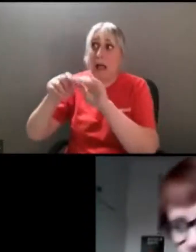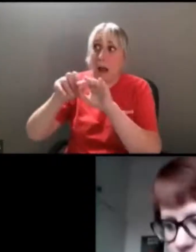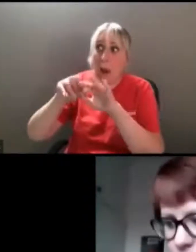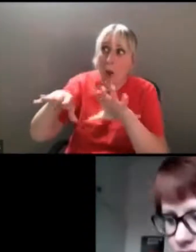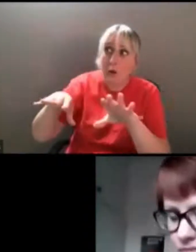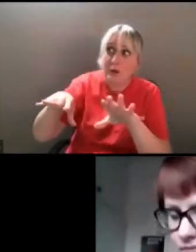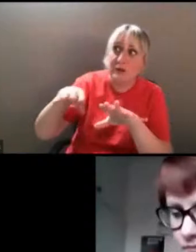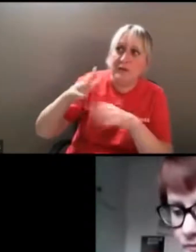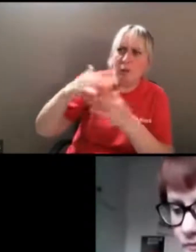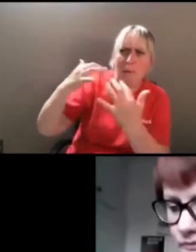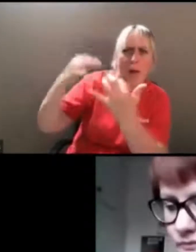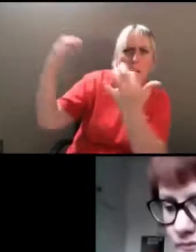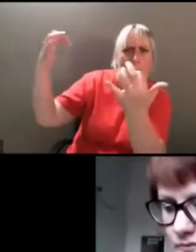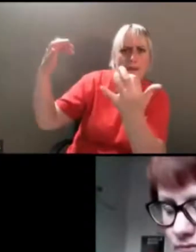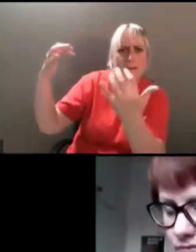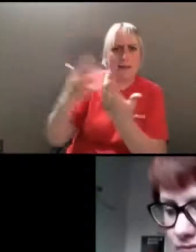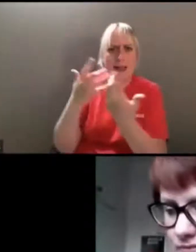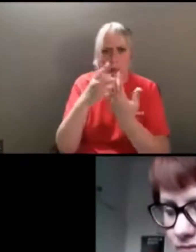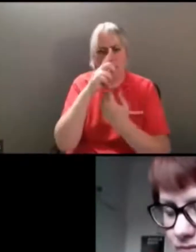their good work?